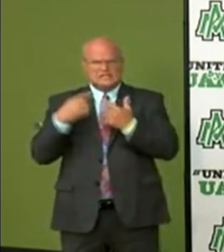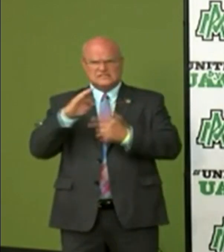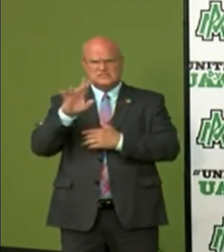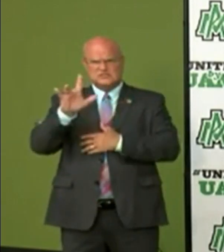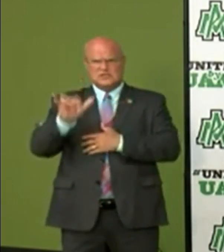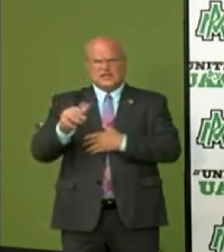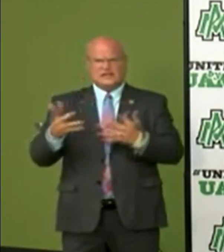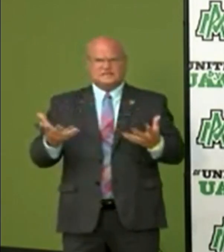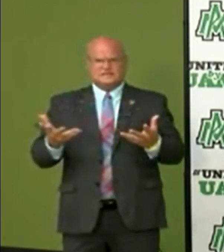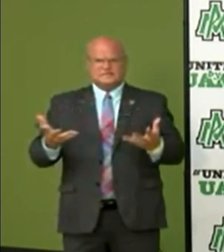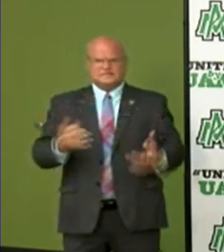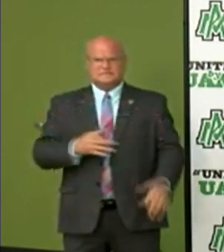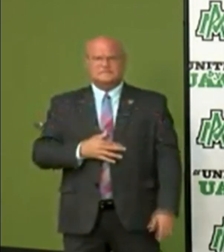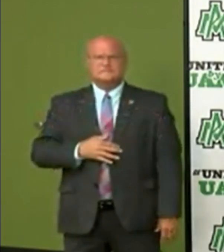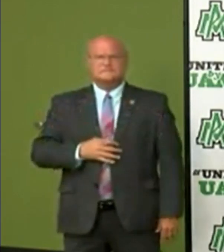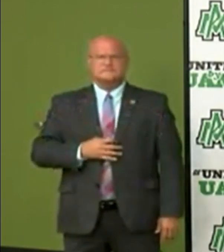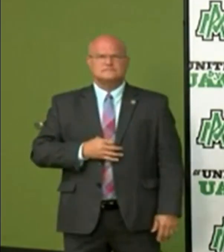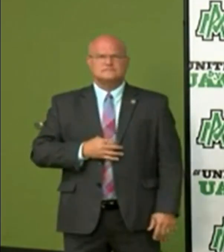July?